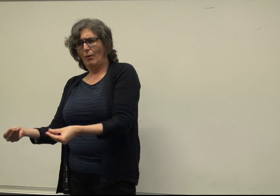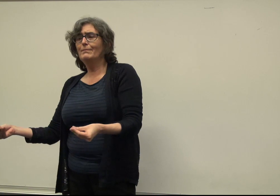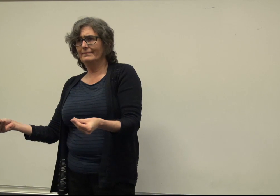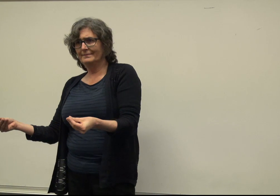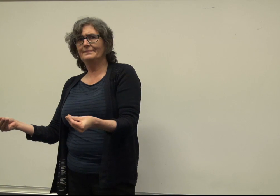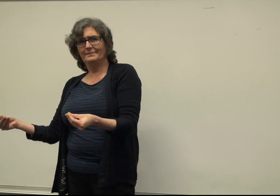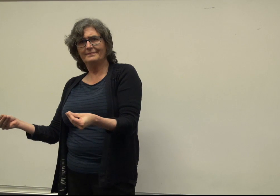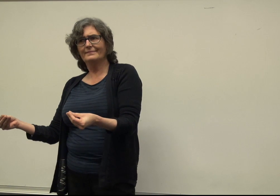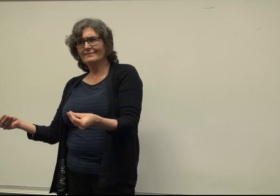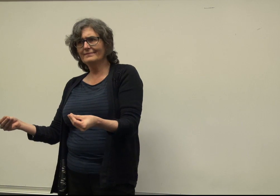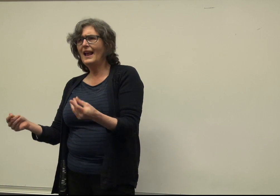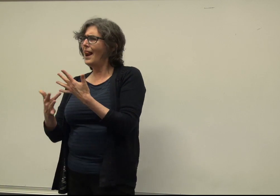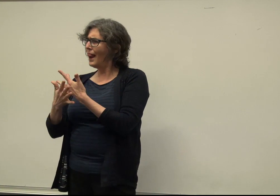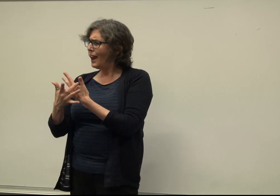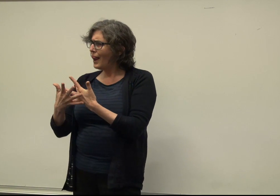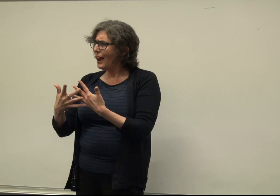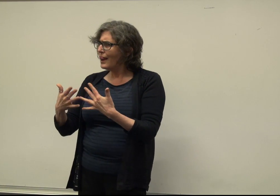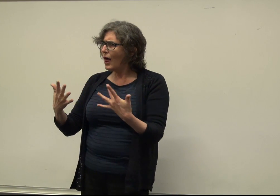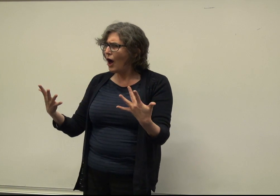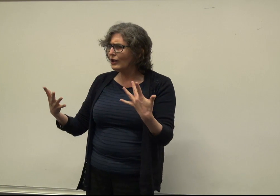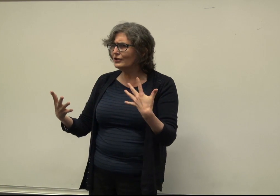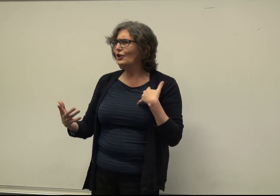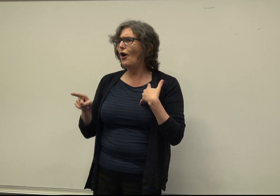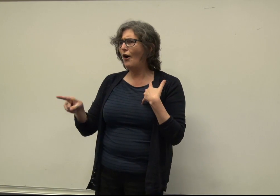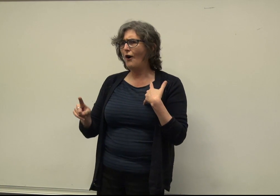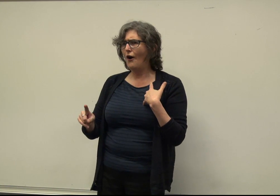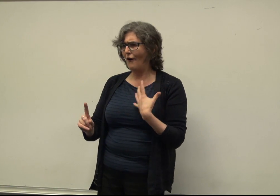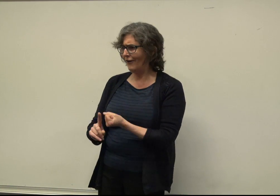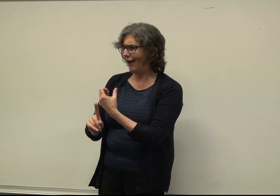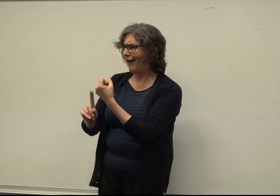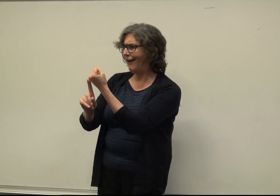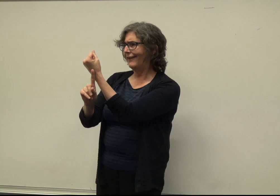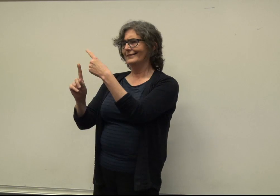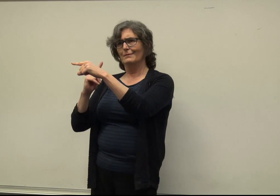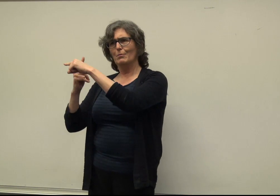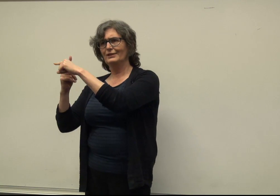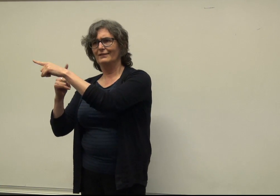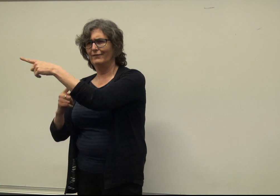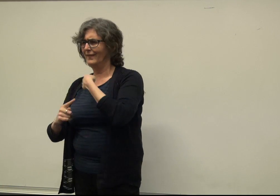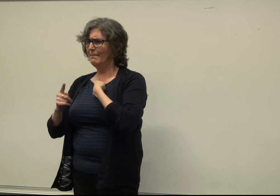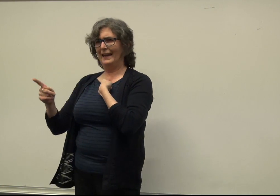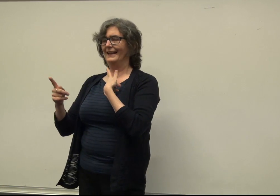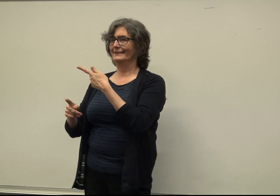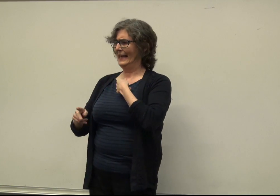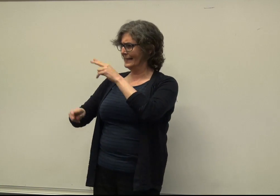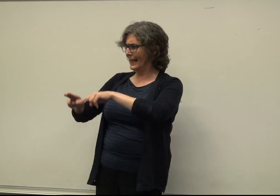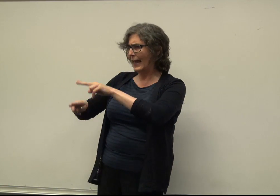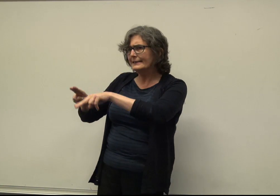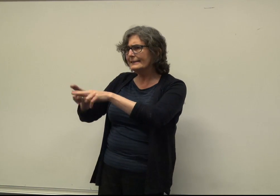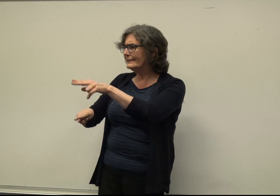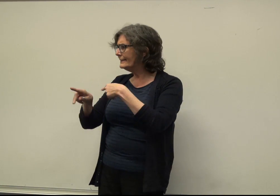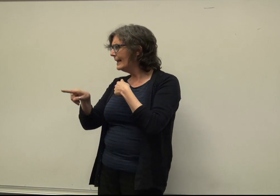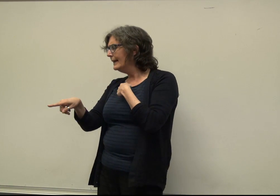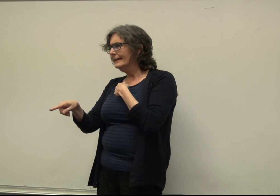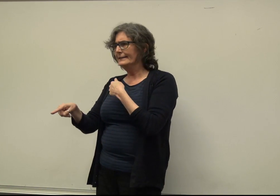there are positive results for all kinds of measurements and parameters. So it has been